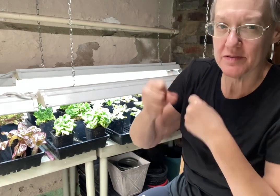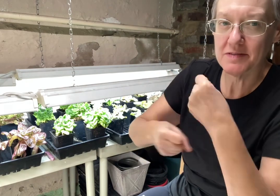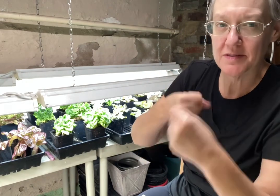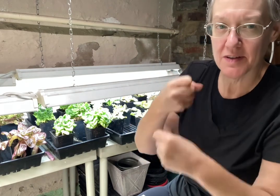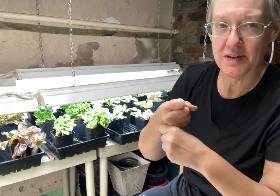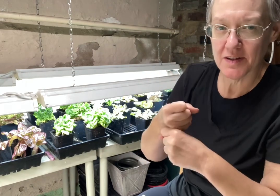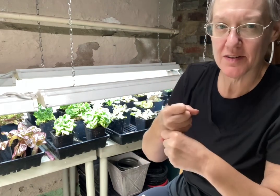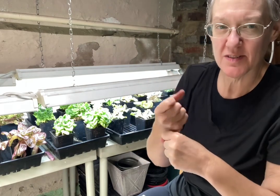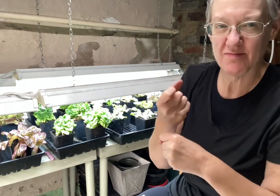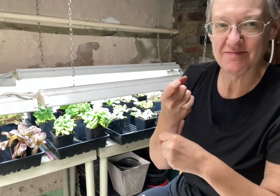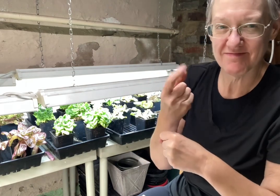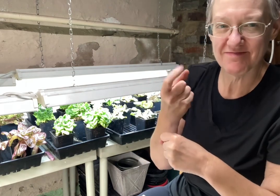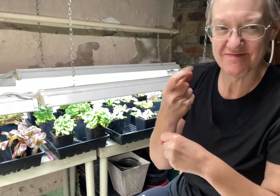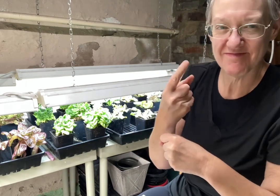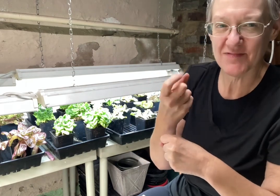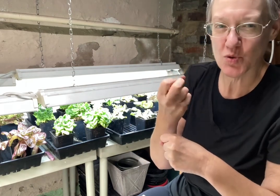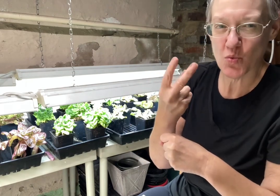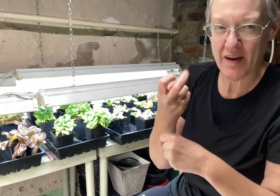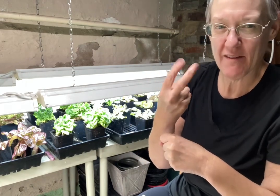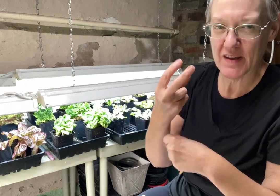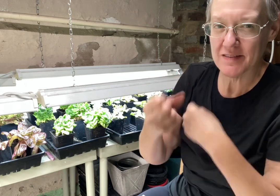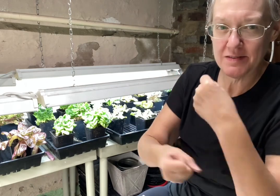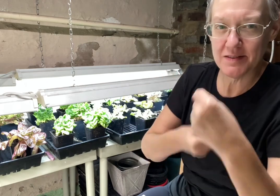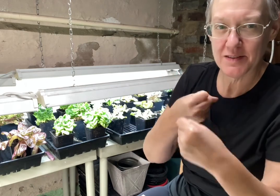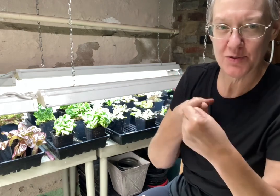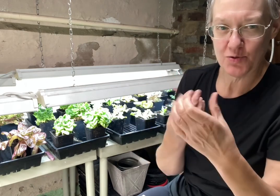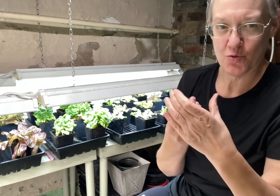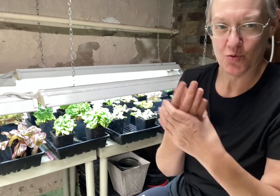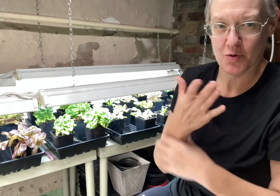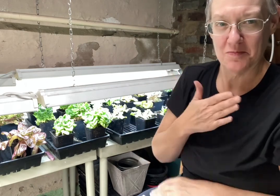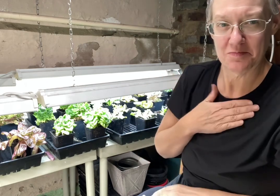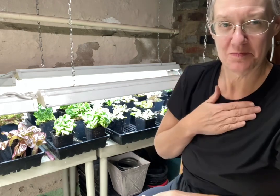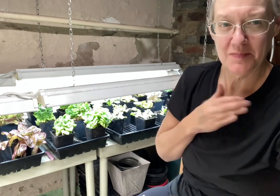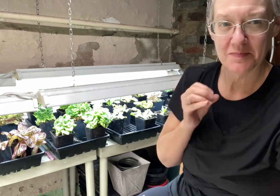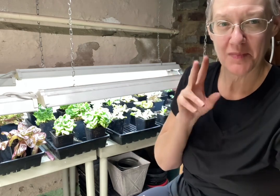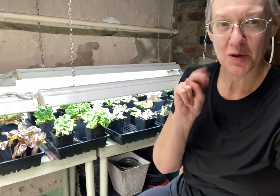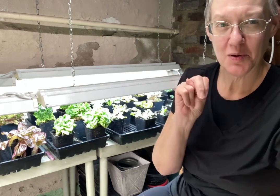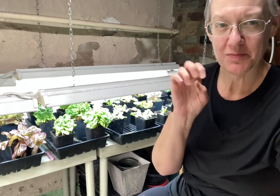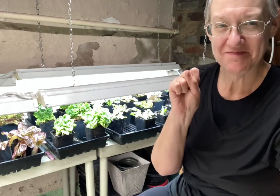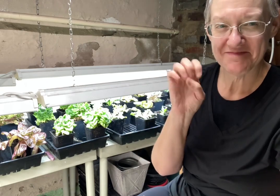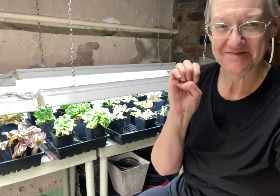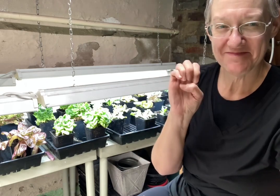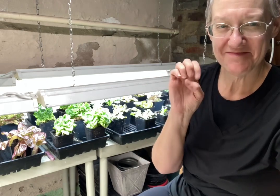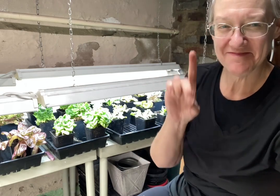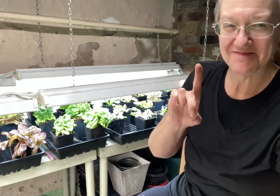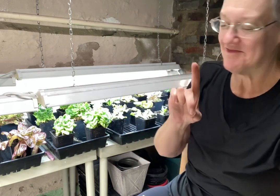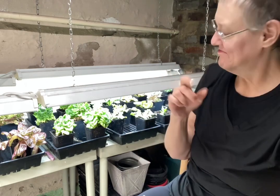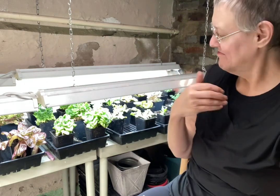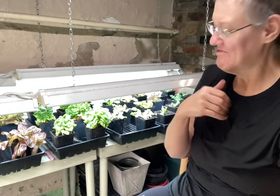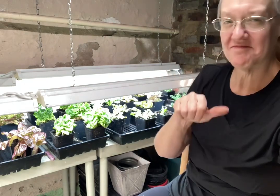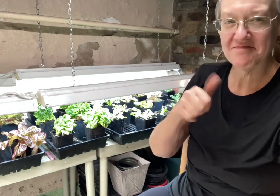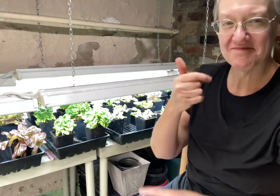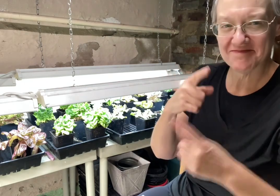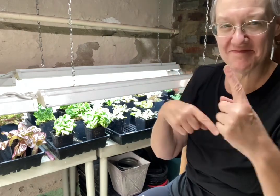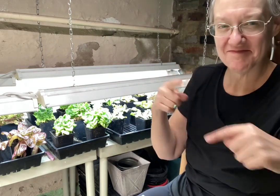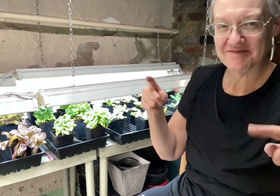12th year, 11th or 12th year. I've been growing my own lettuce from my